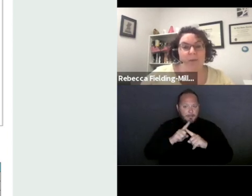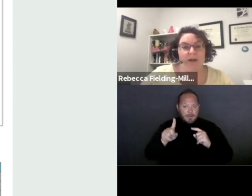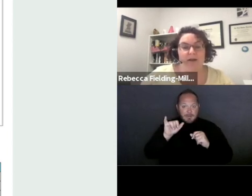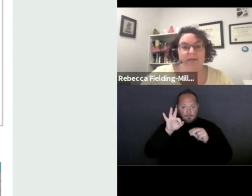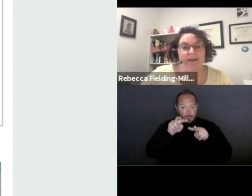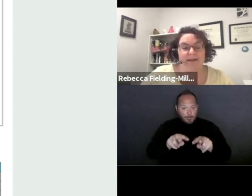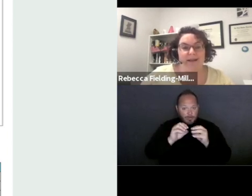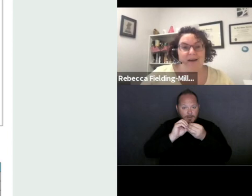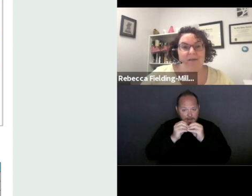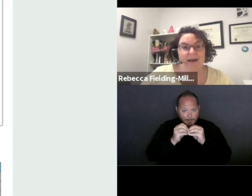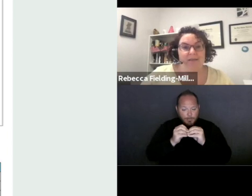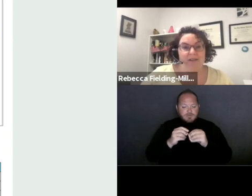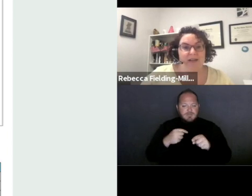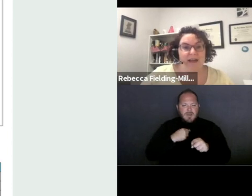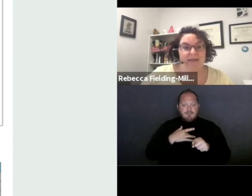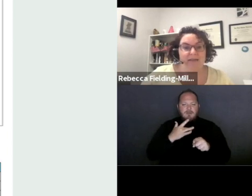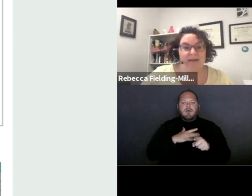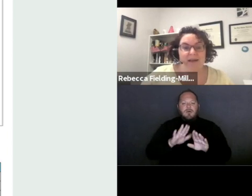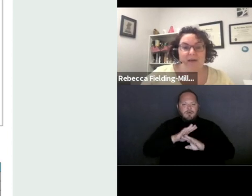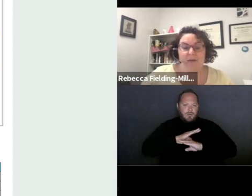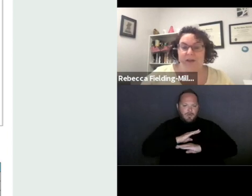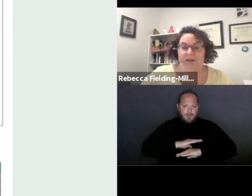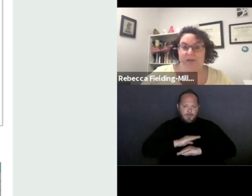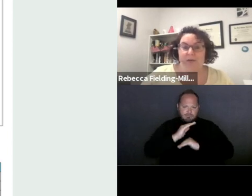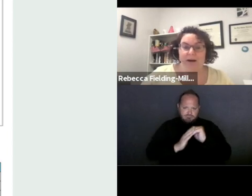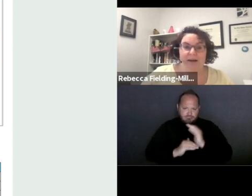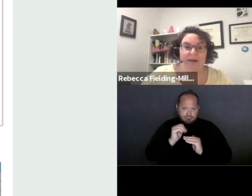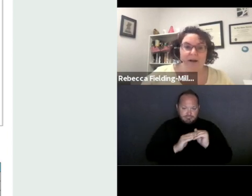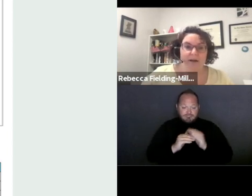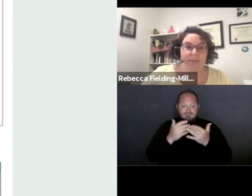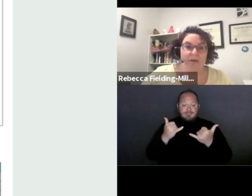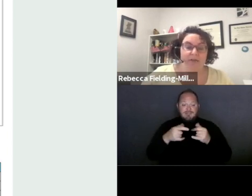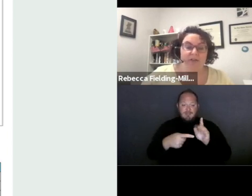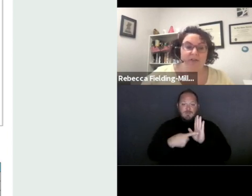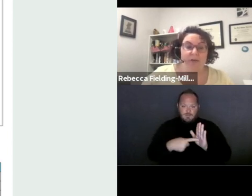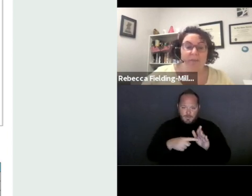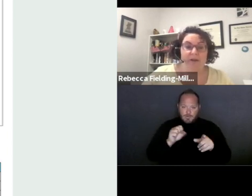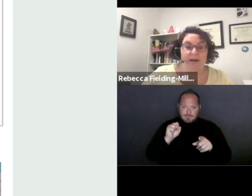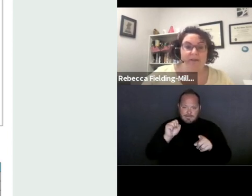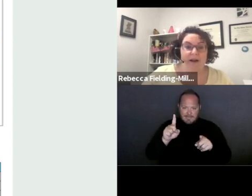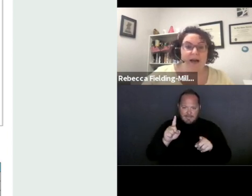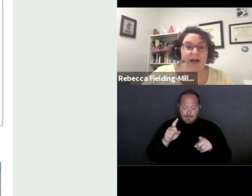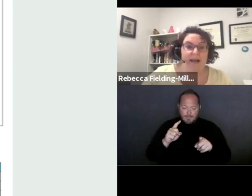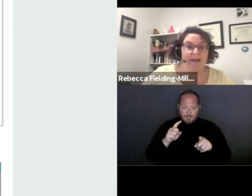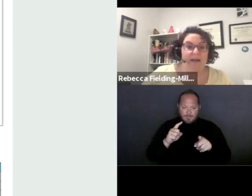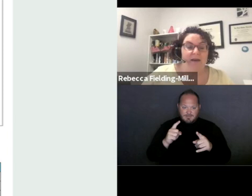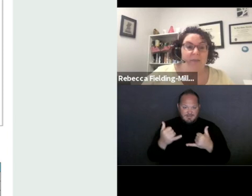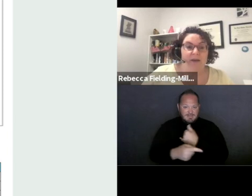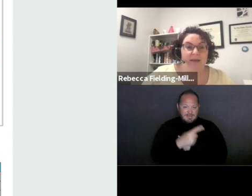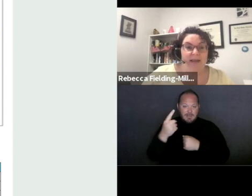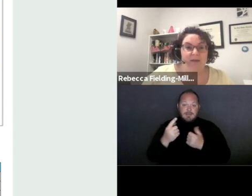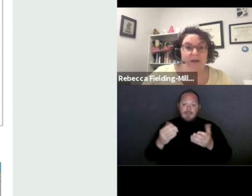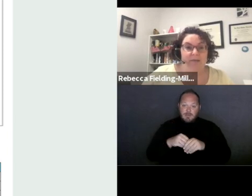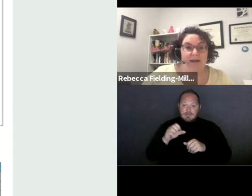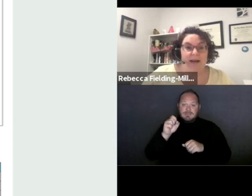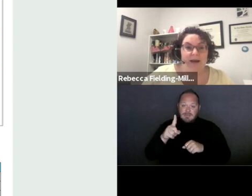this is where we are in San Diego as of today. In San Diego, we too are having our numbers just go up very, very high. We